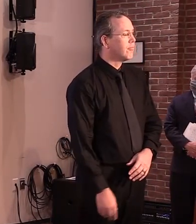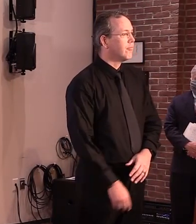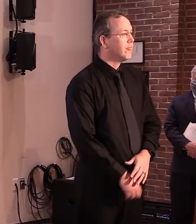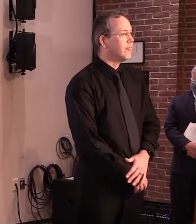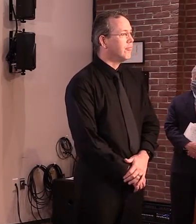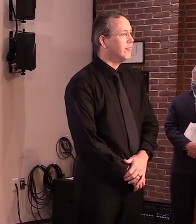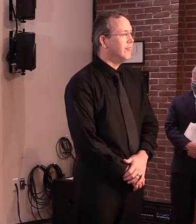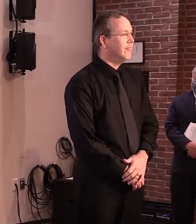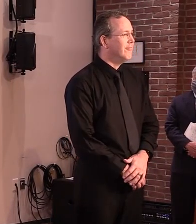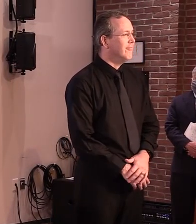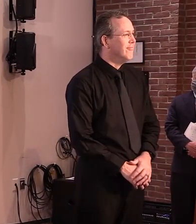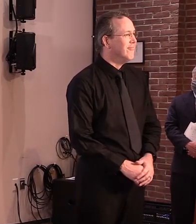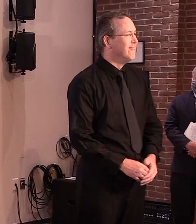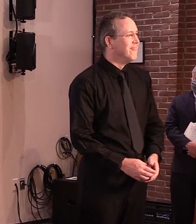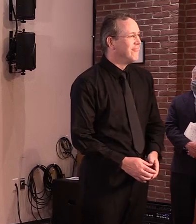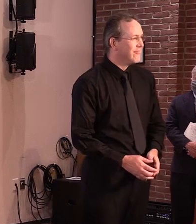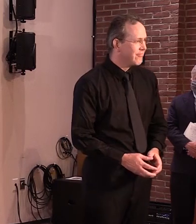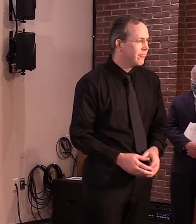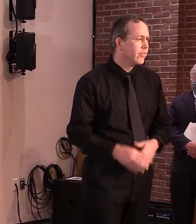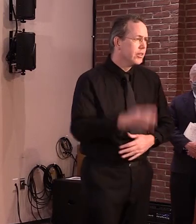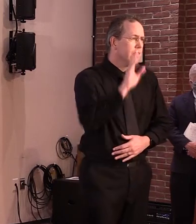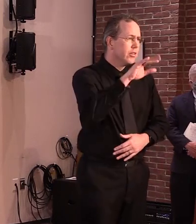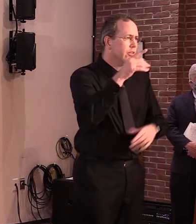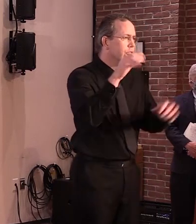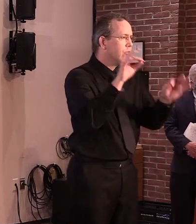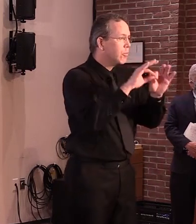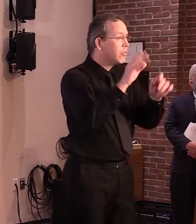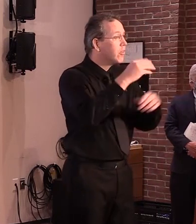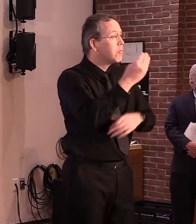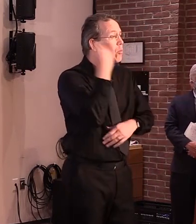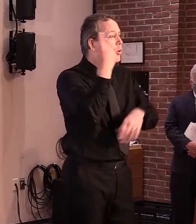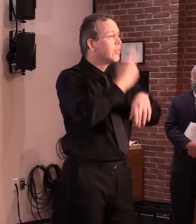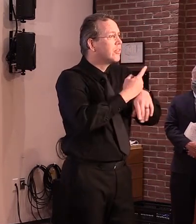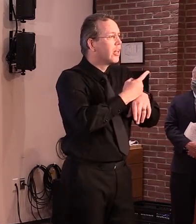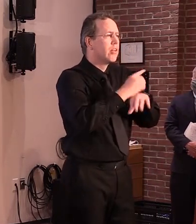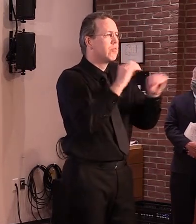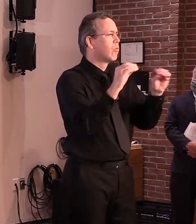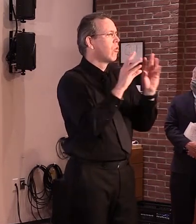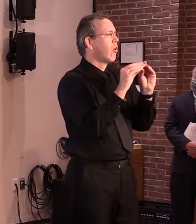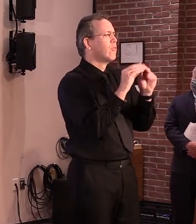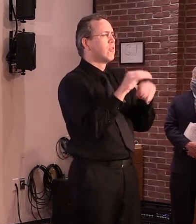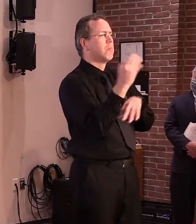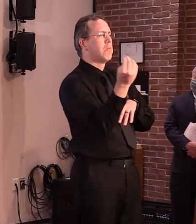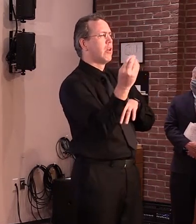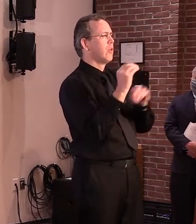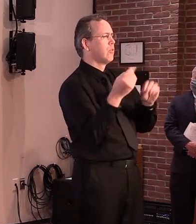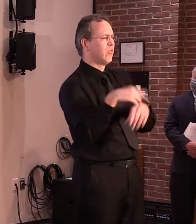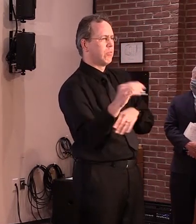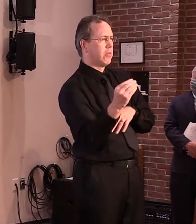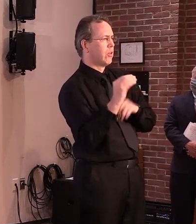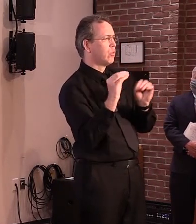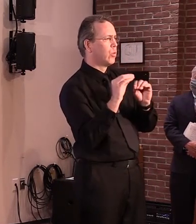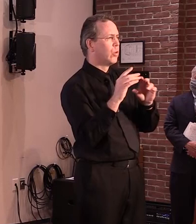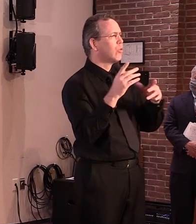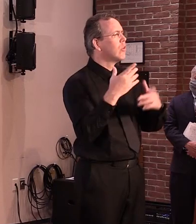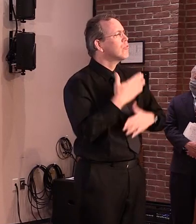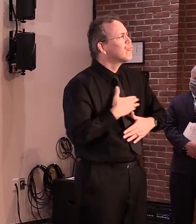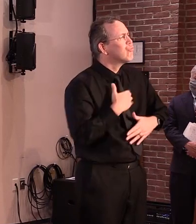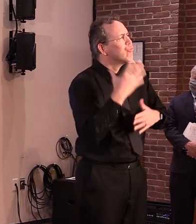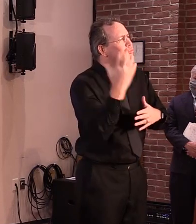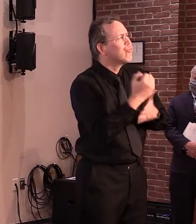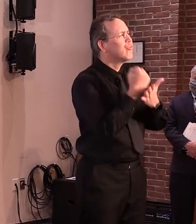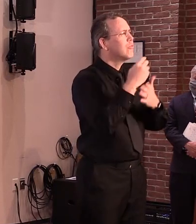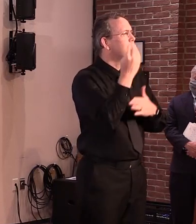Monday. I hope everyone has a very peaceful, uneventful Memorial Day weekend. I hope you be smart, be